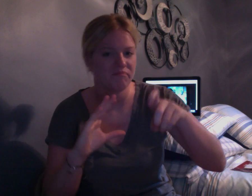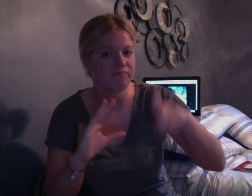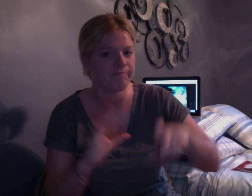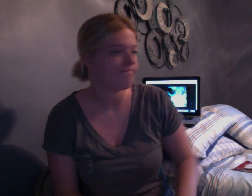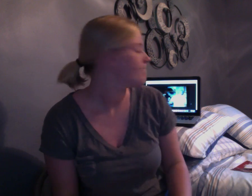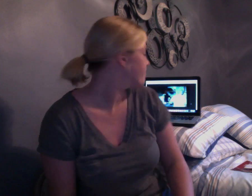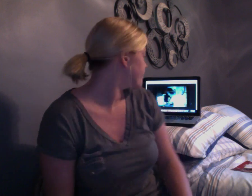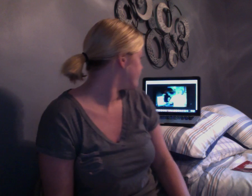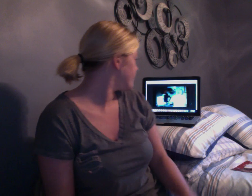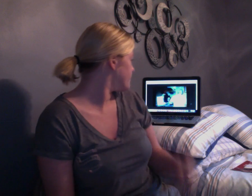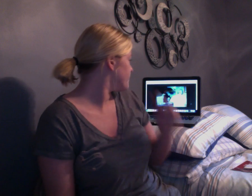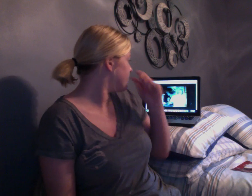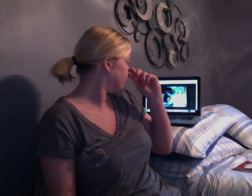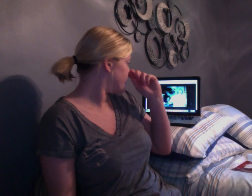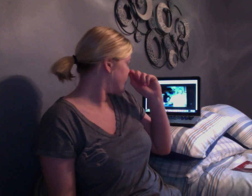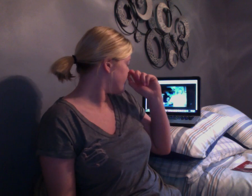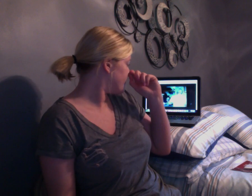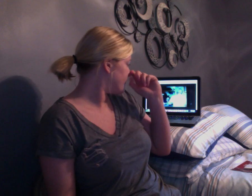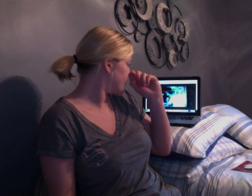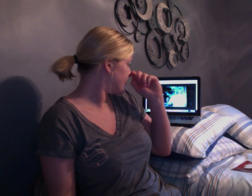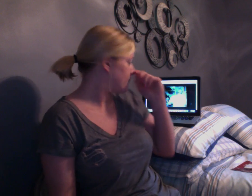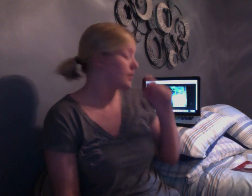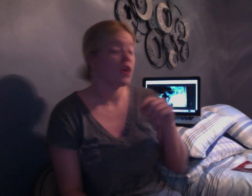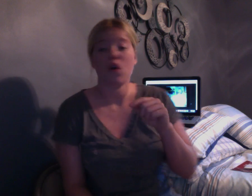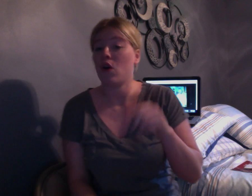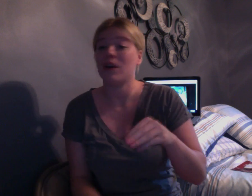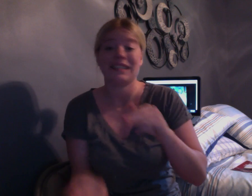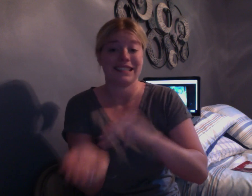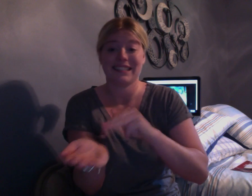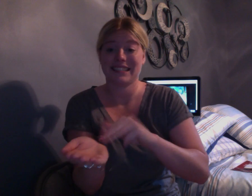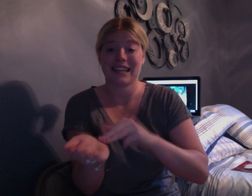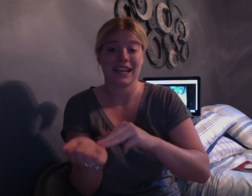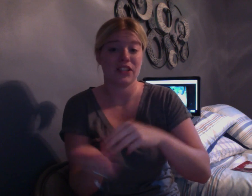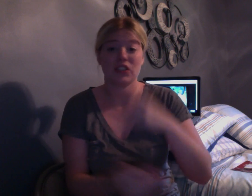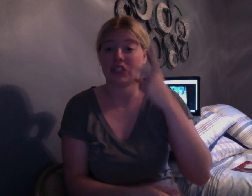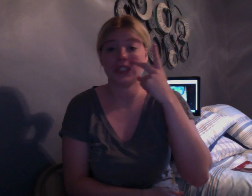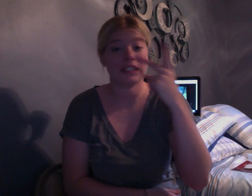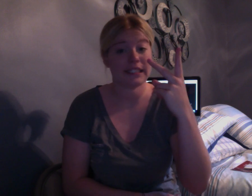problems with skin cancer, you should be evaluated frequently for new suspicious lesions on your skin.